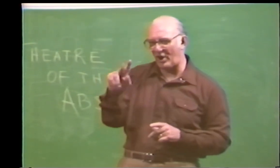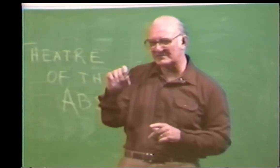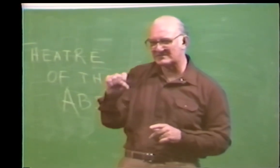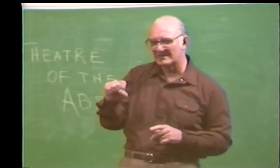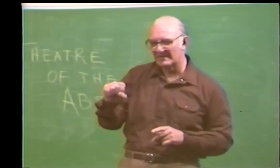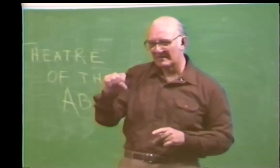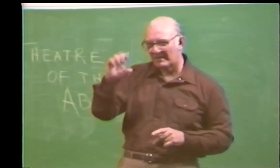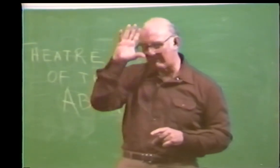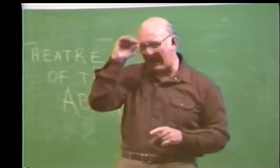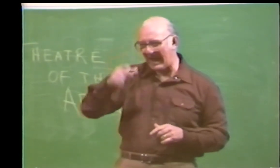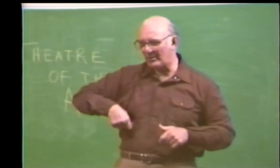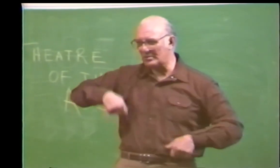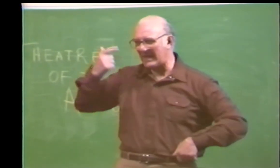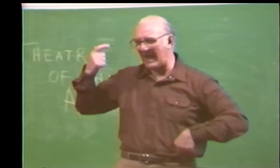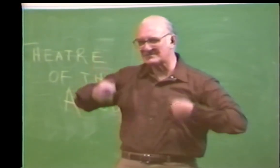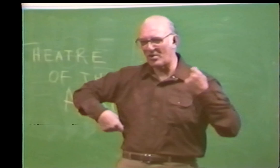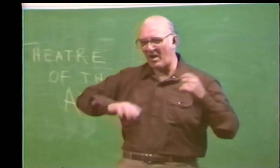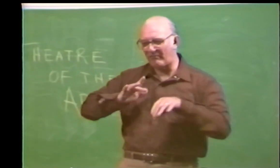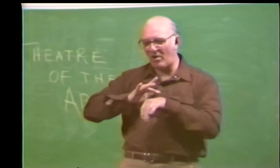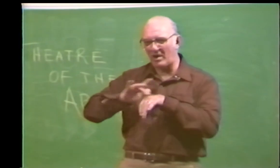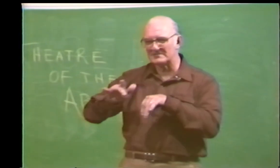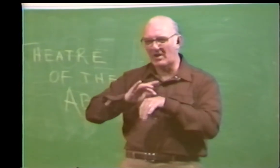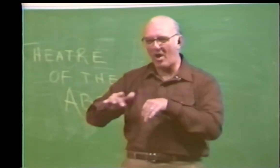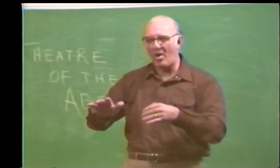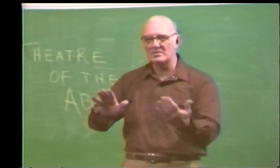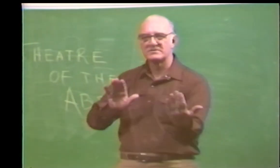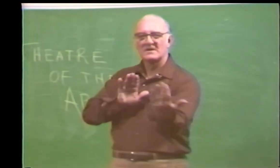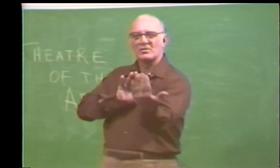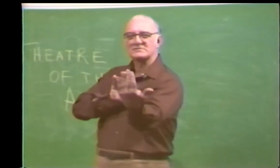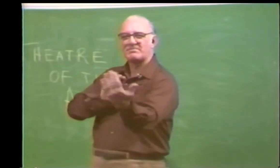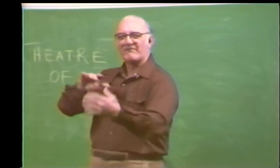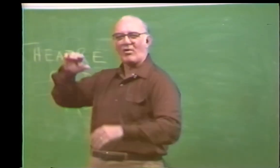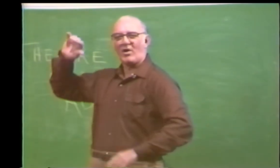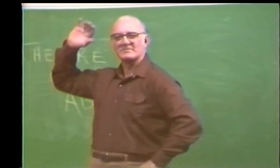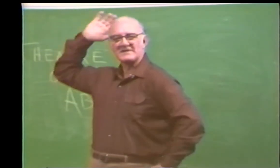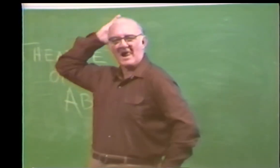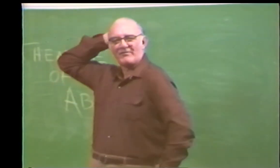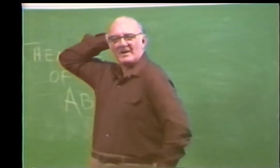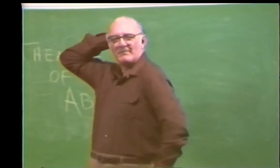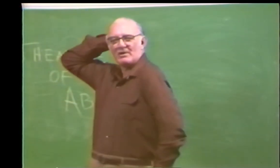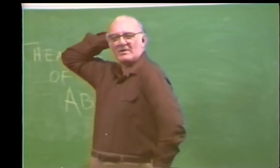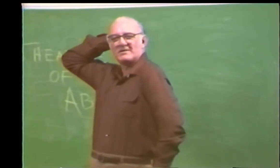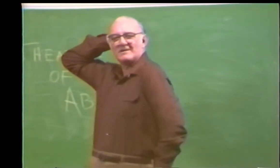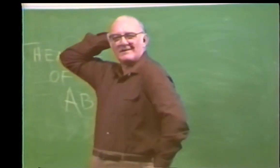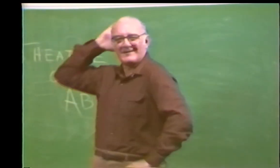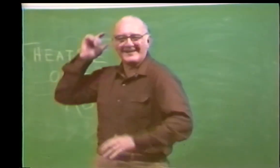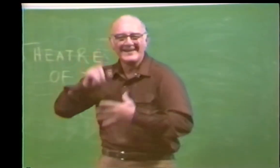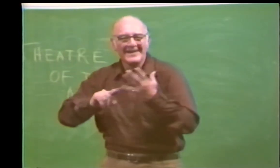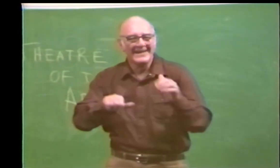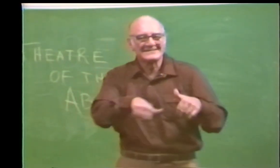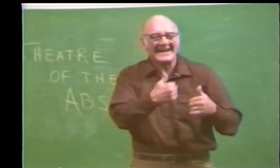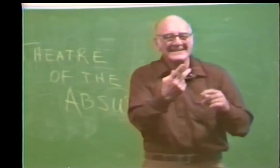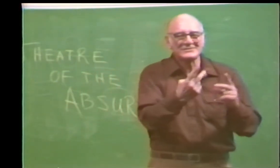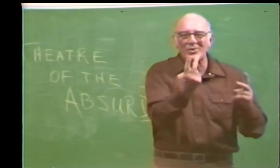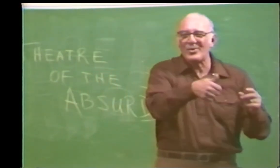perverts, man who takes off all his clothes, looks before himself in the mirror. He sees two